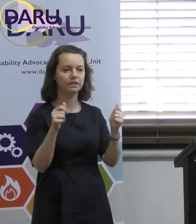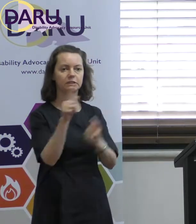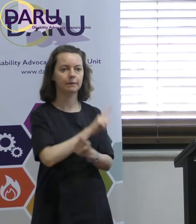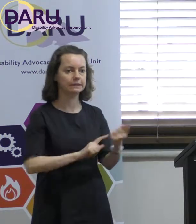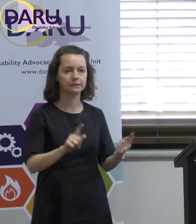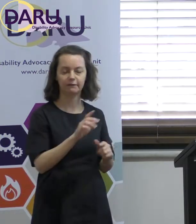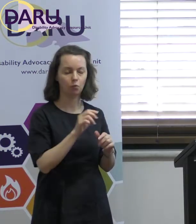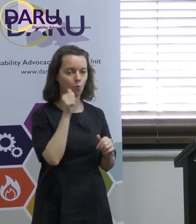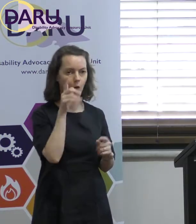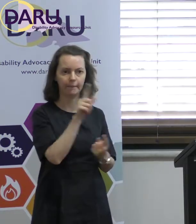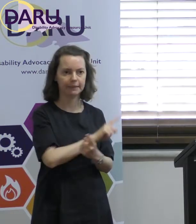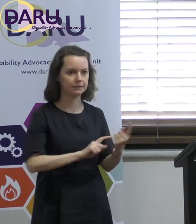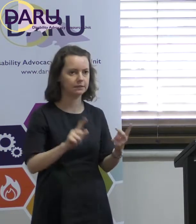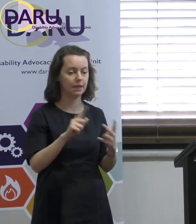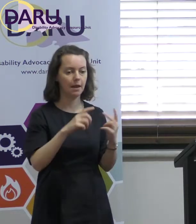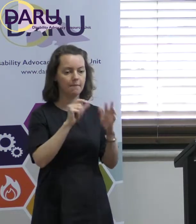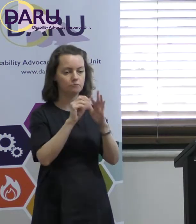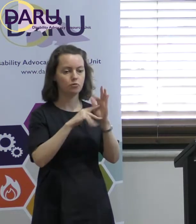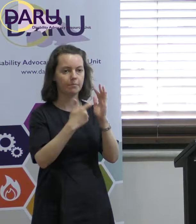of them. The New South Wales Premier won't meet with them.